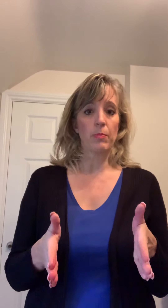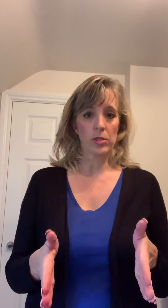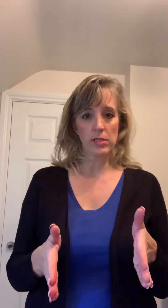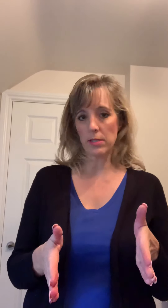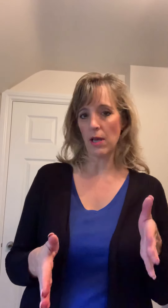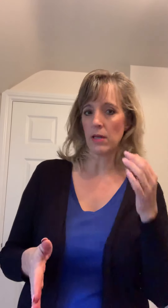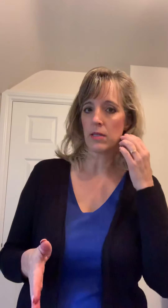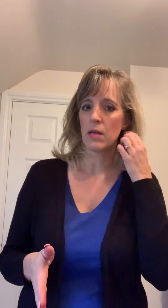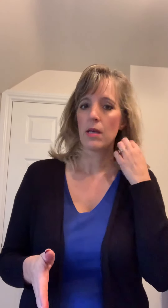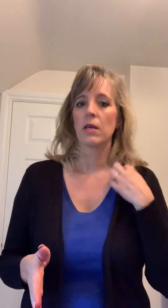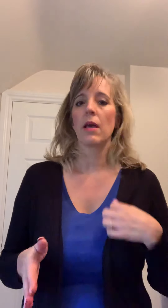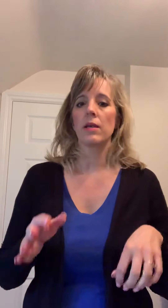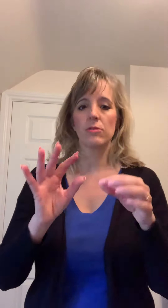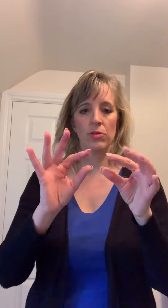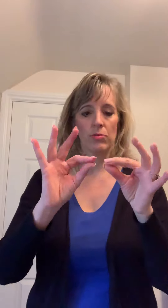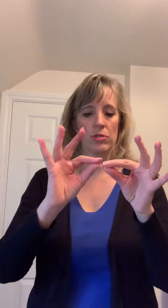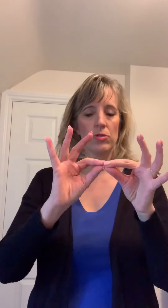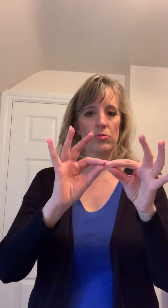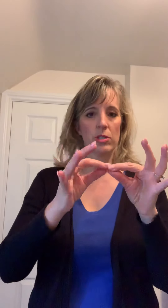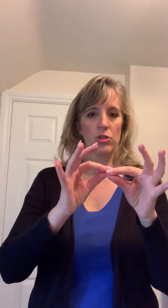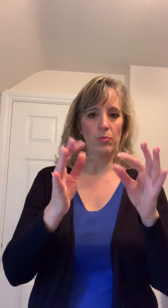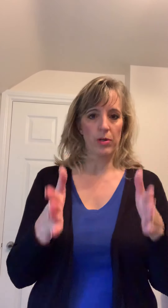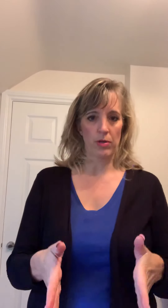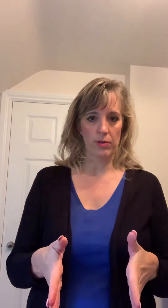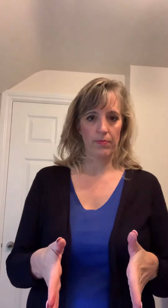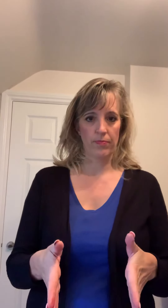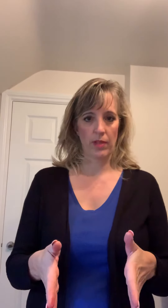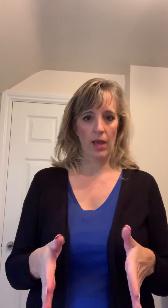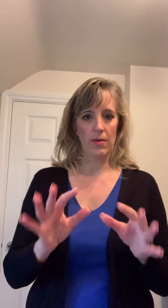person sign. Okay, so you would do interpreter. Okay,